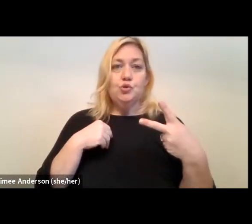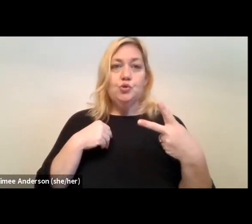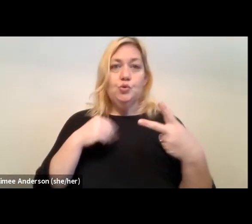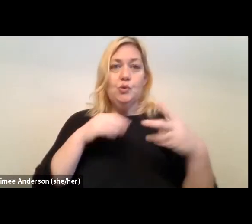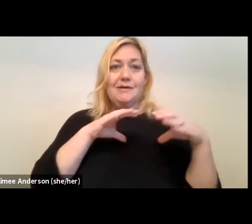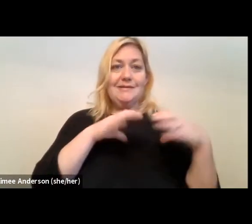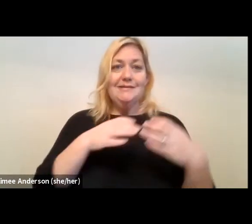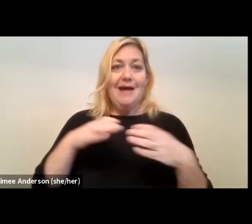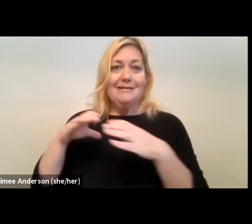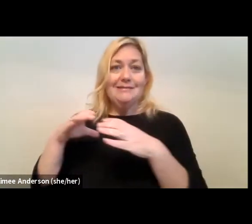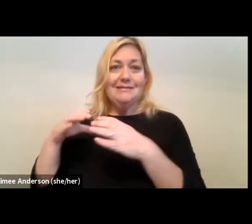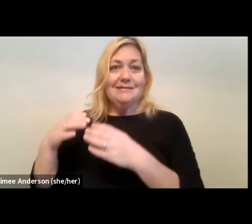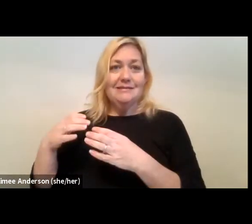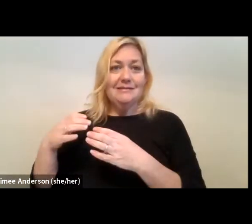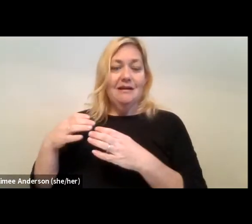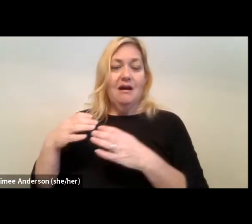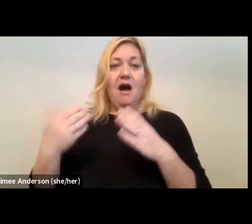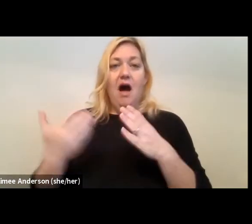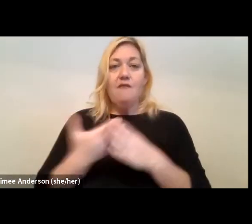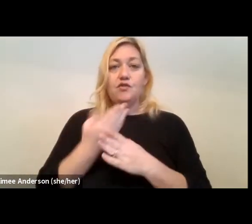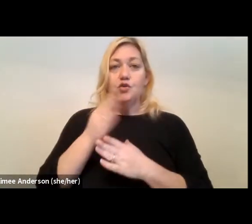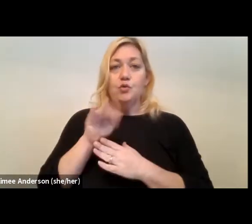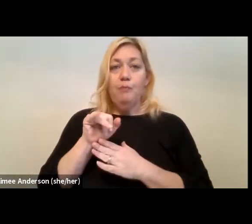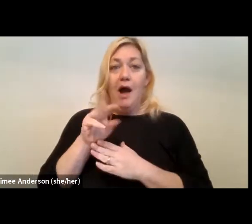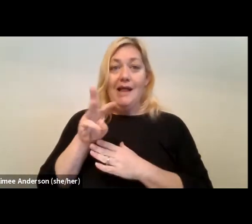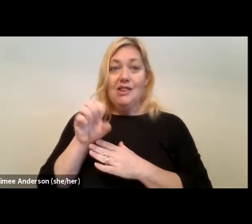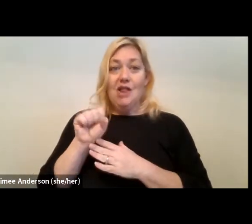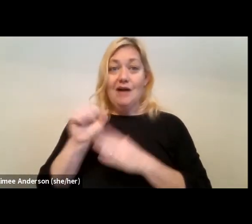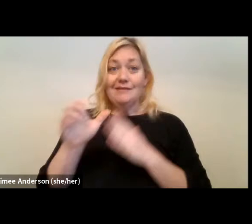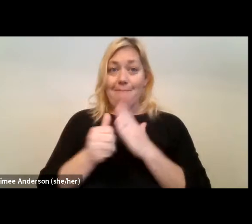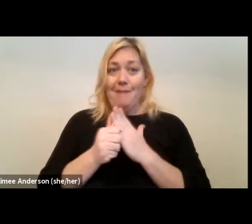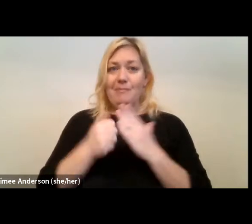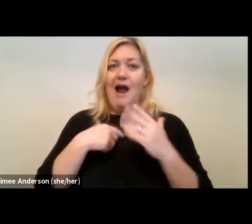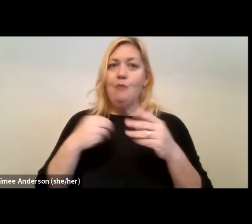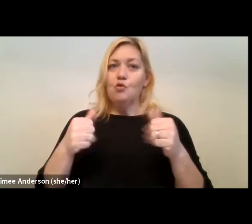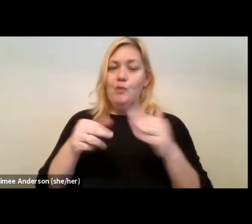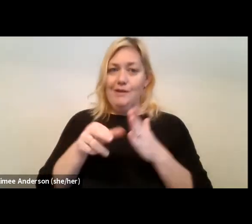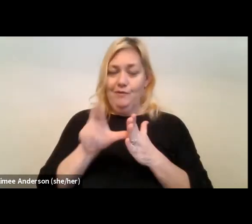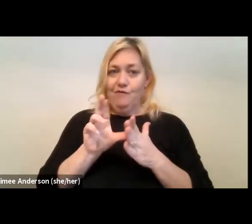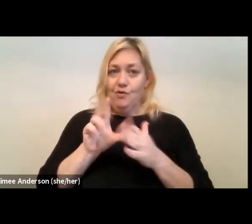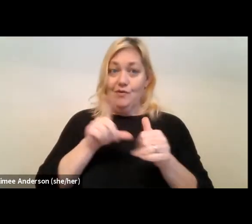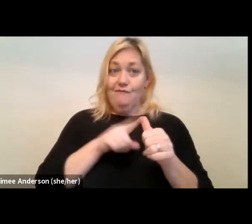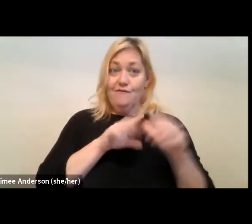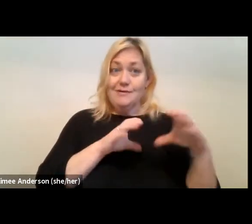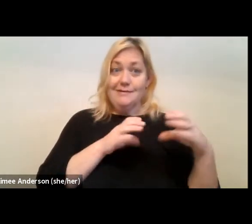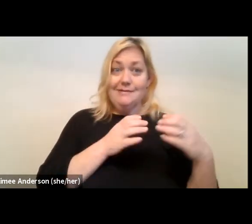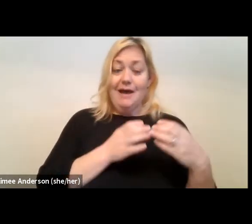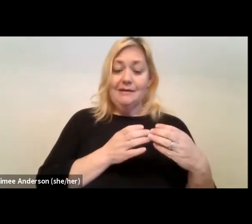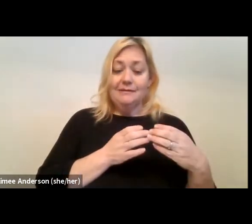sets of new bylaw amendments. I'll quickly go through them. The first set is